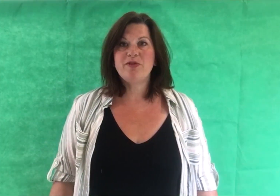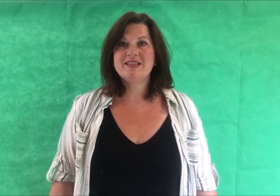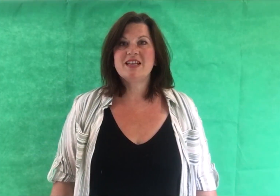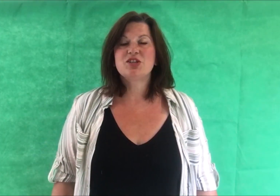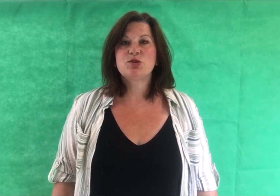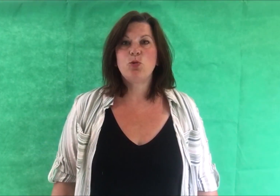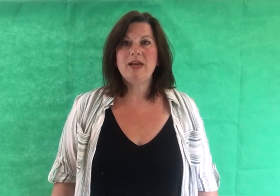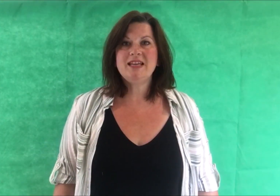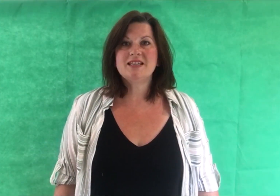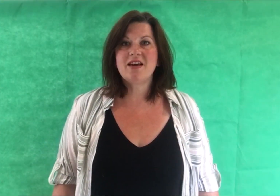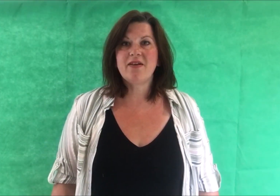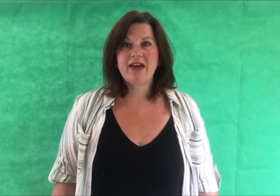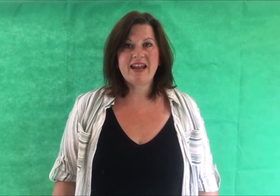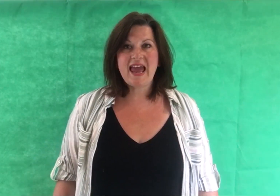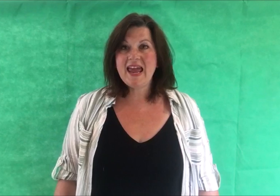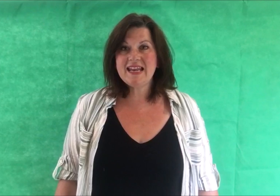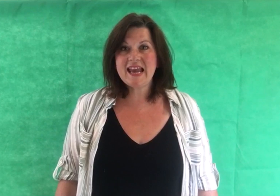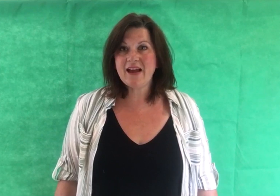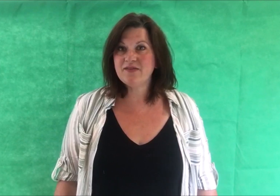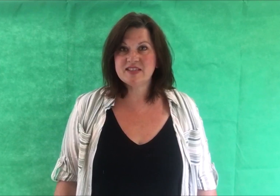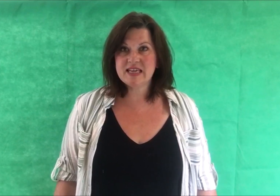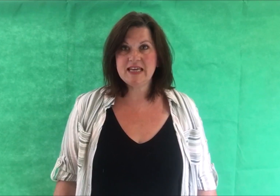Strawberries sweeter than any I've seen.